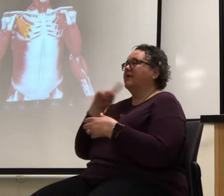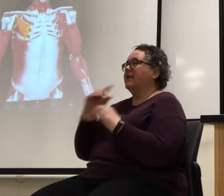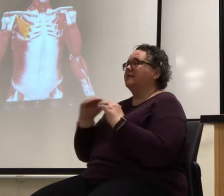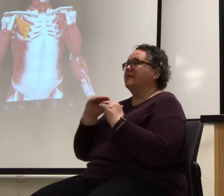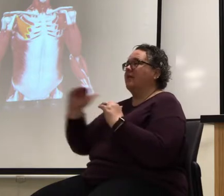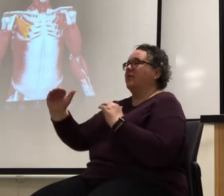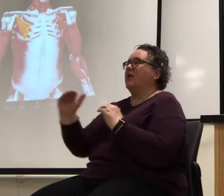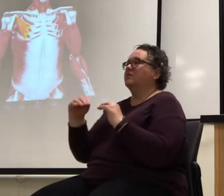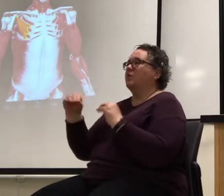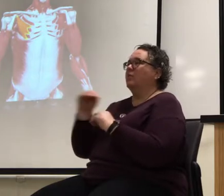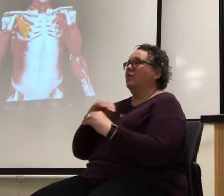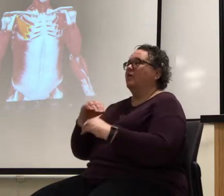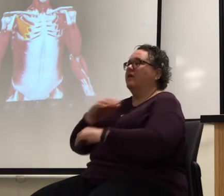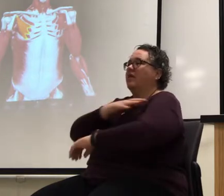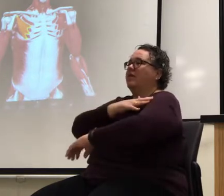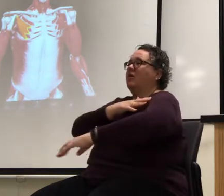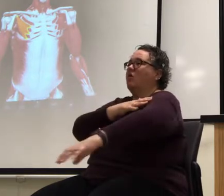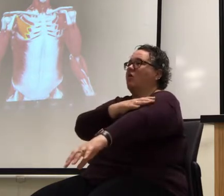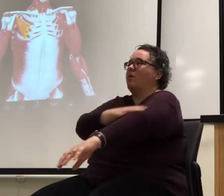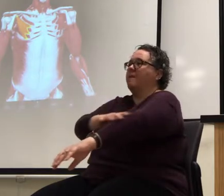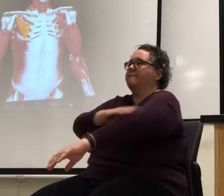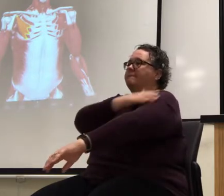joint.